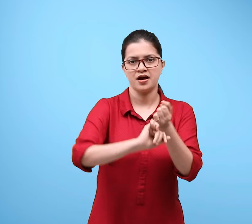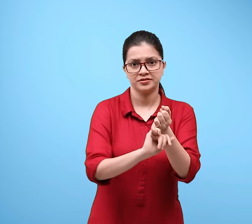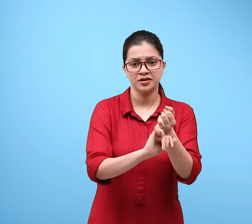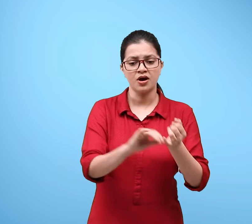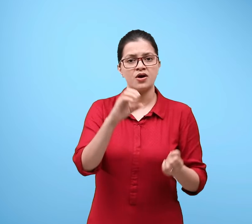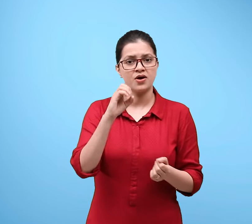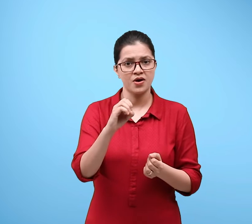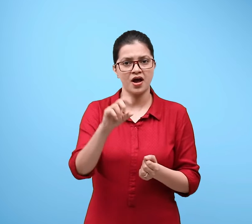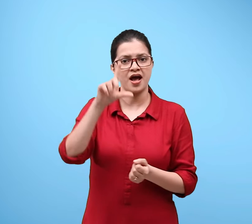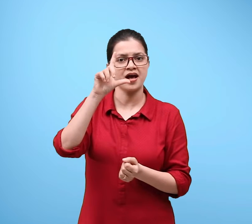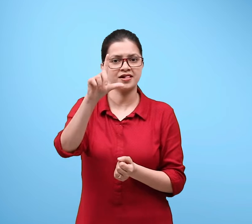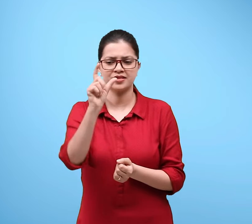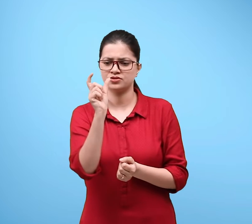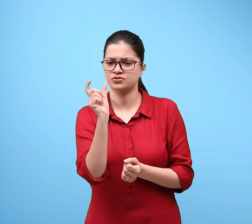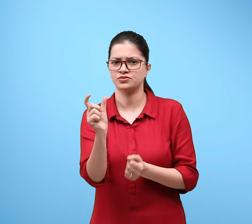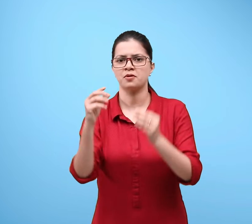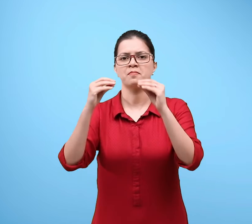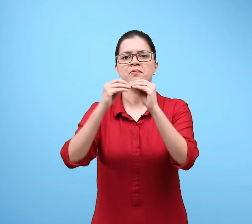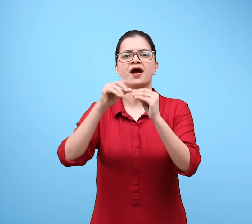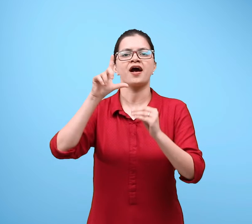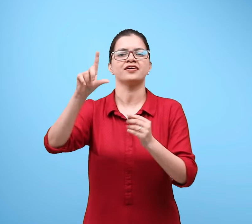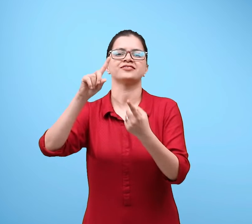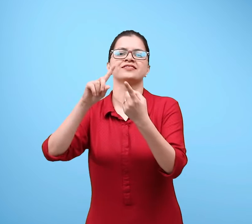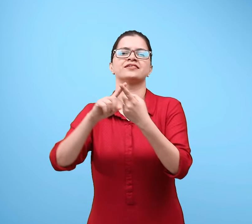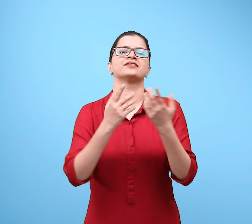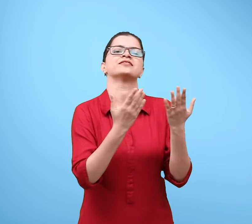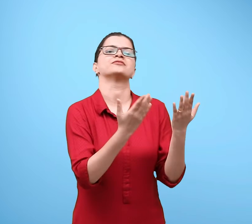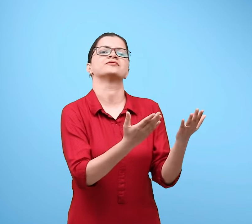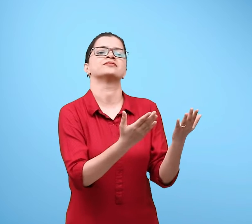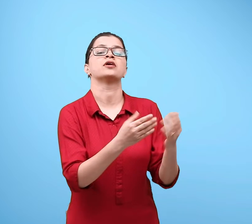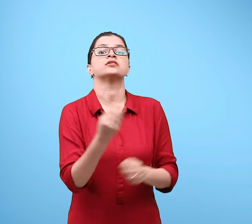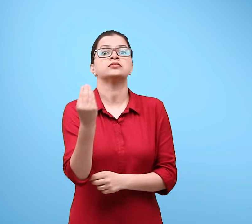We say that these substances are soluble in water.